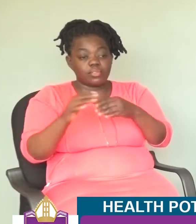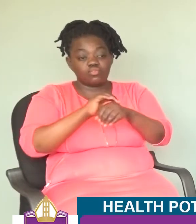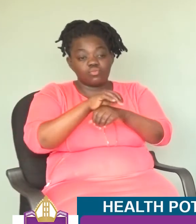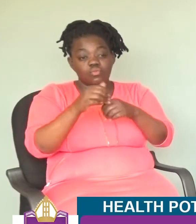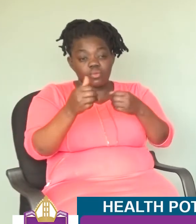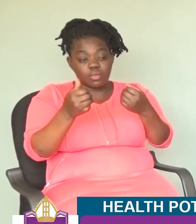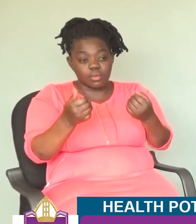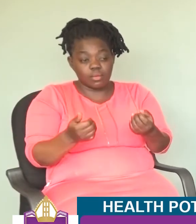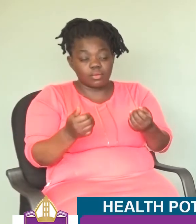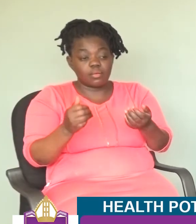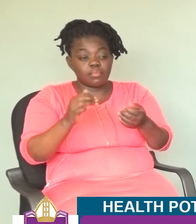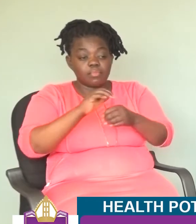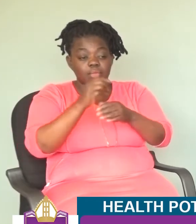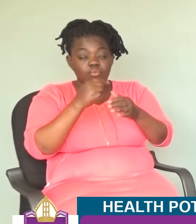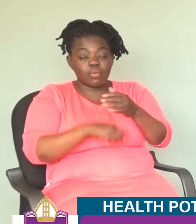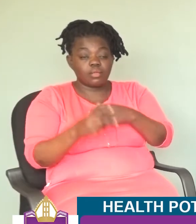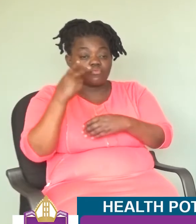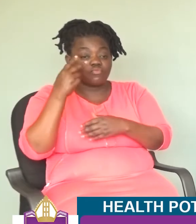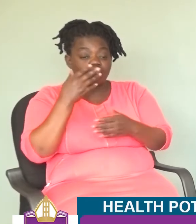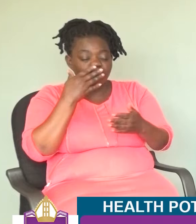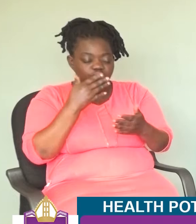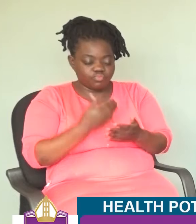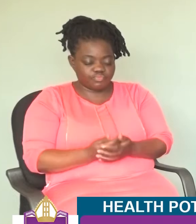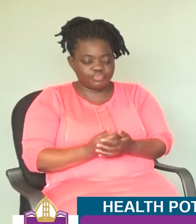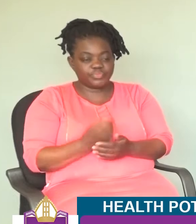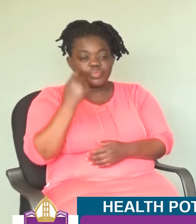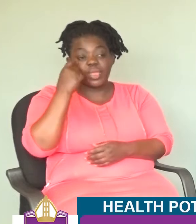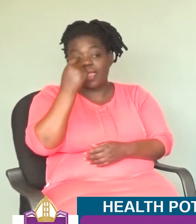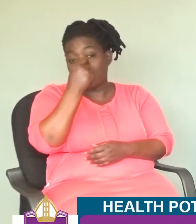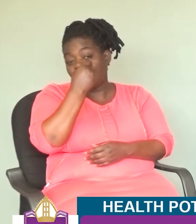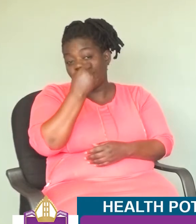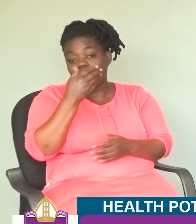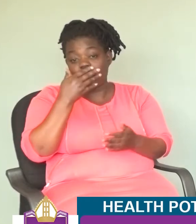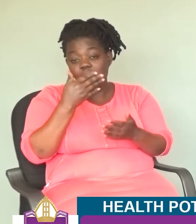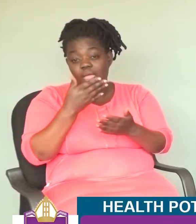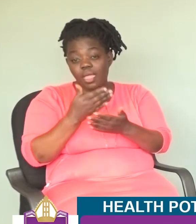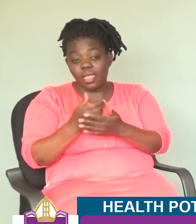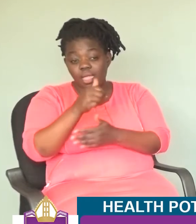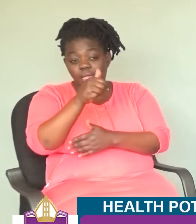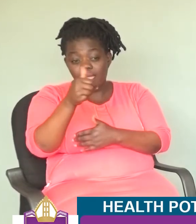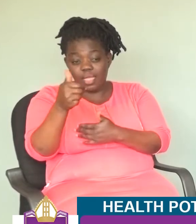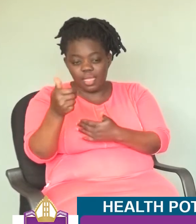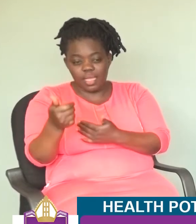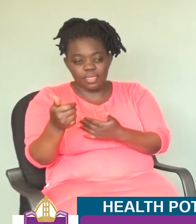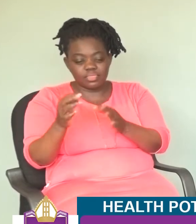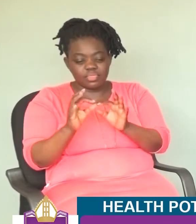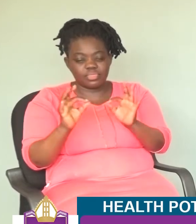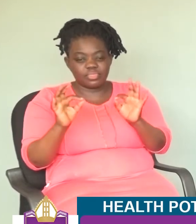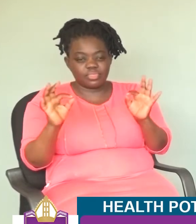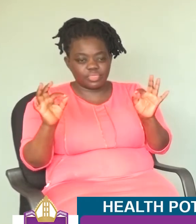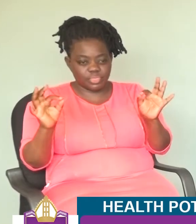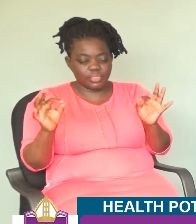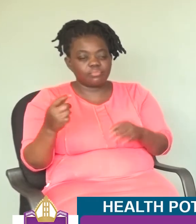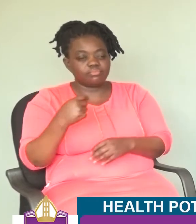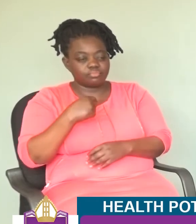that awareness, to ensure that your vision is actually very good, your eye is very good. Among of the all the senses,